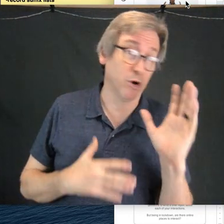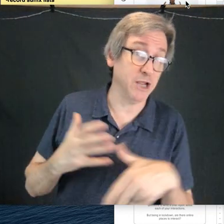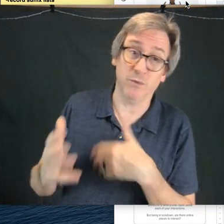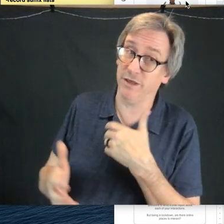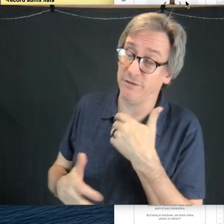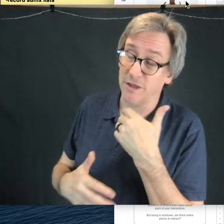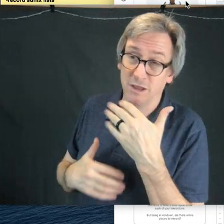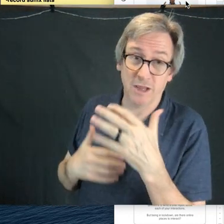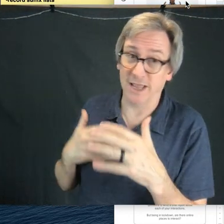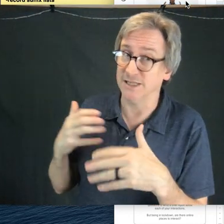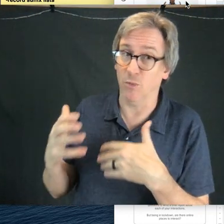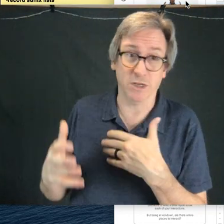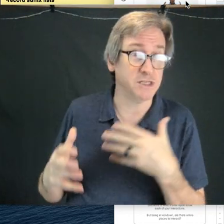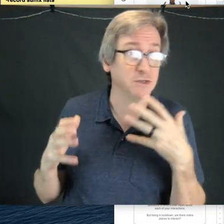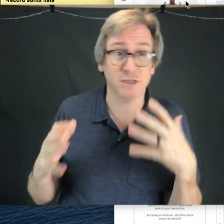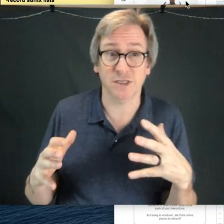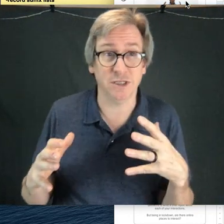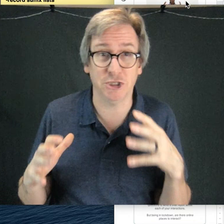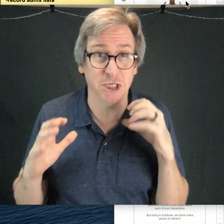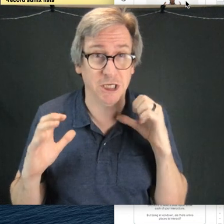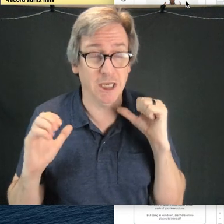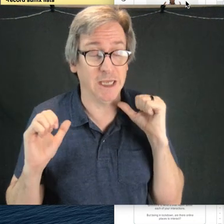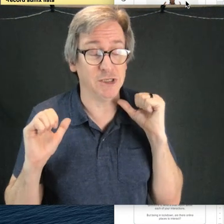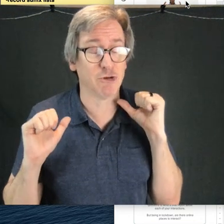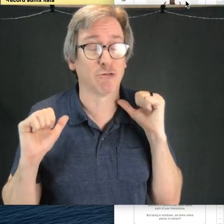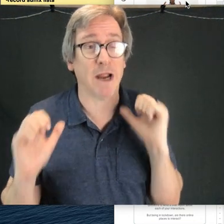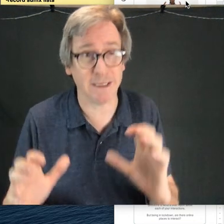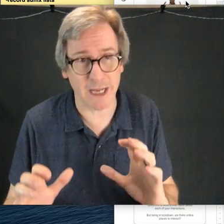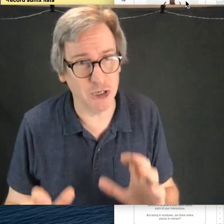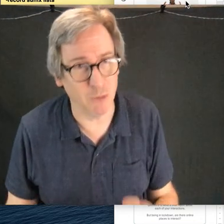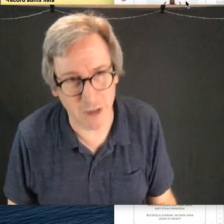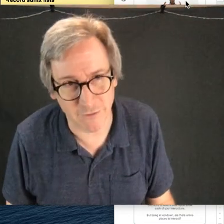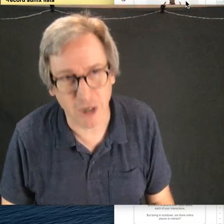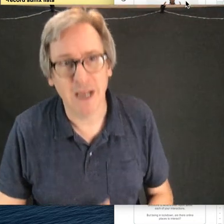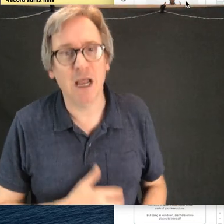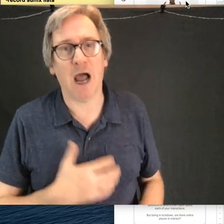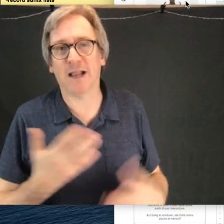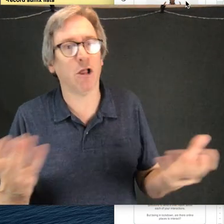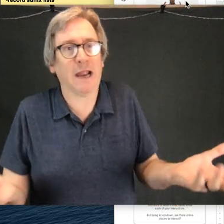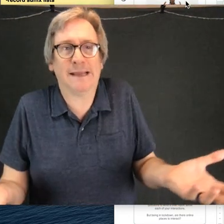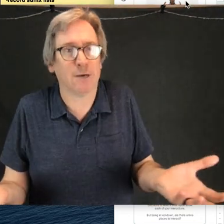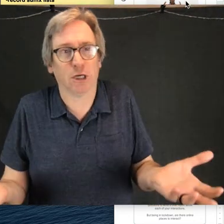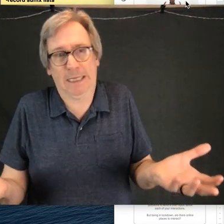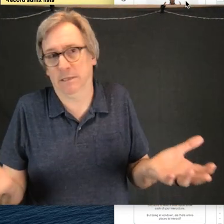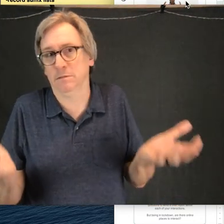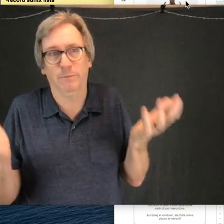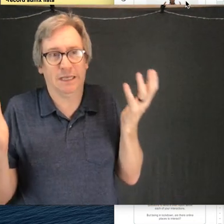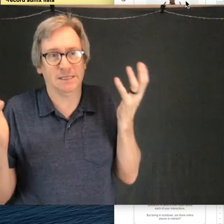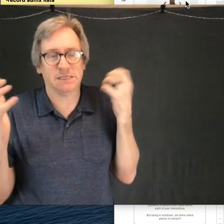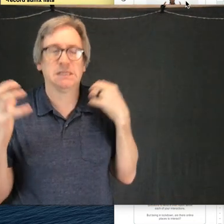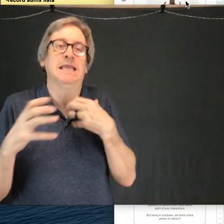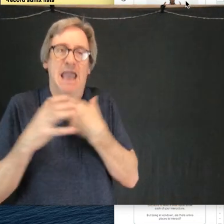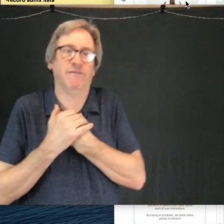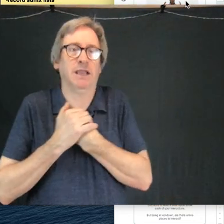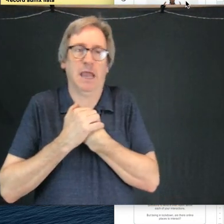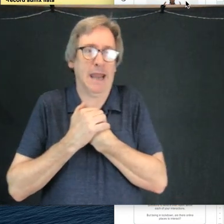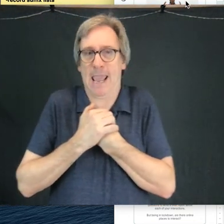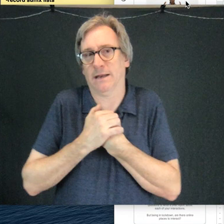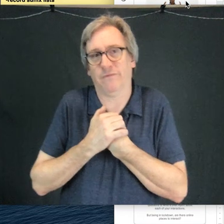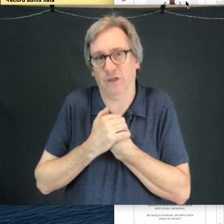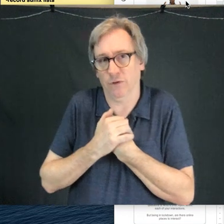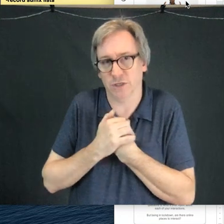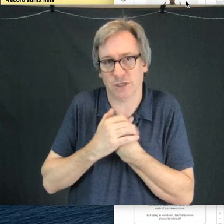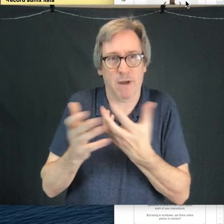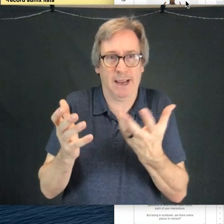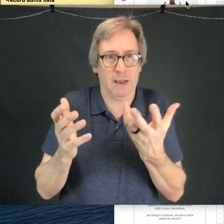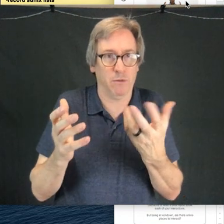and working with ASL 1 students. She is great and you will love her. I call her Aunt Darlene because it's like having an aunt